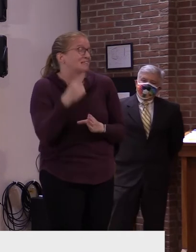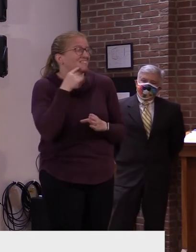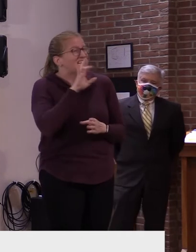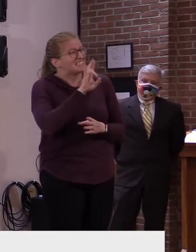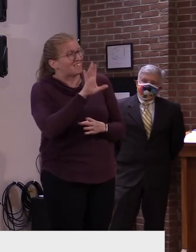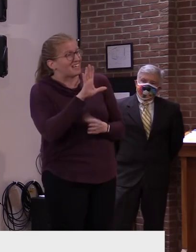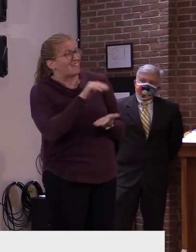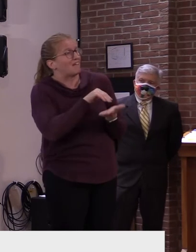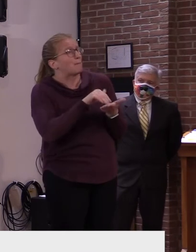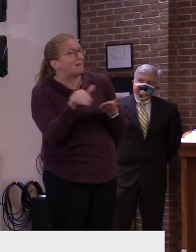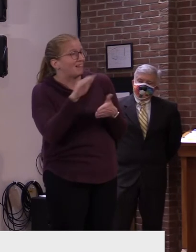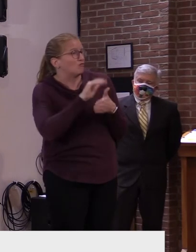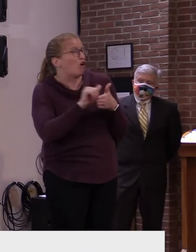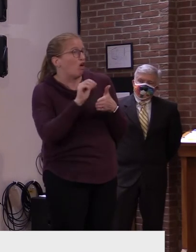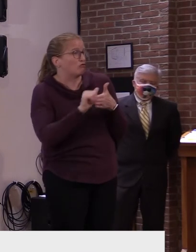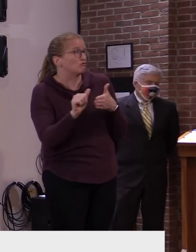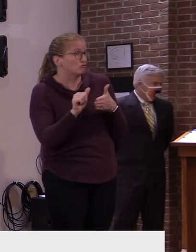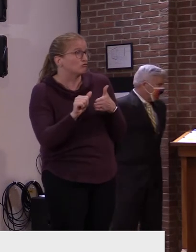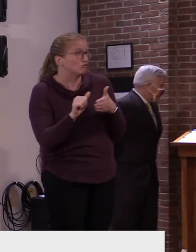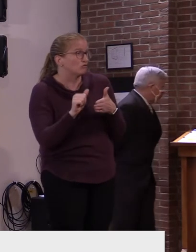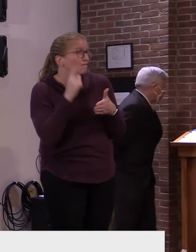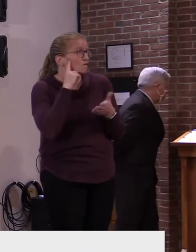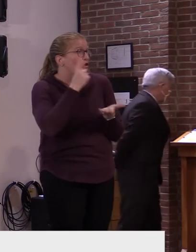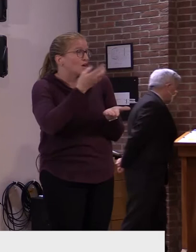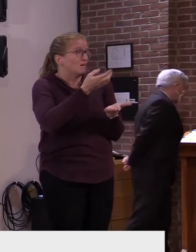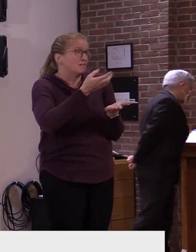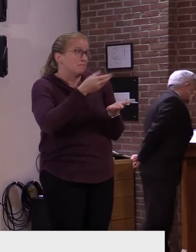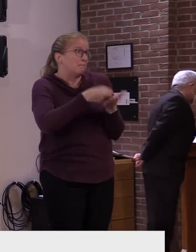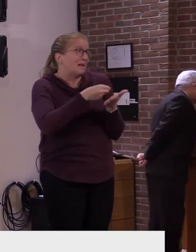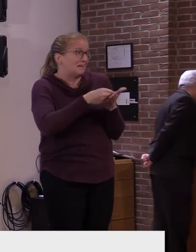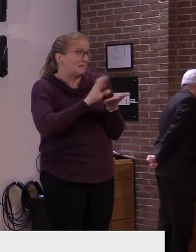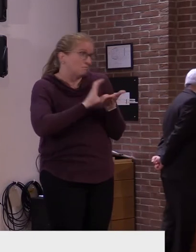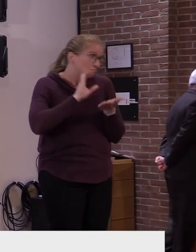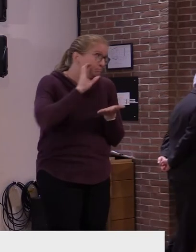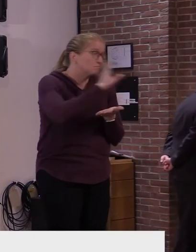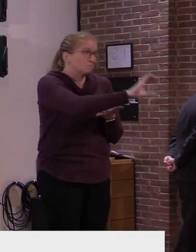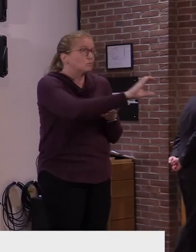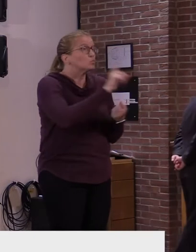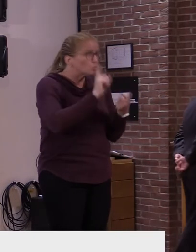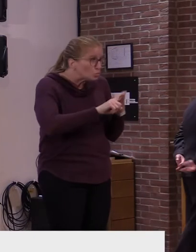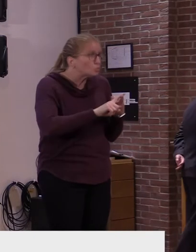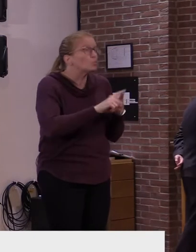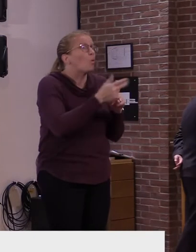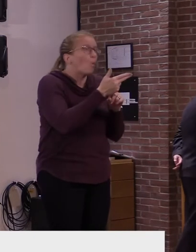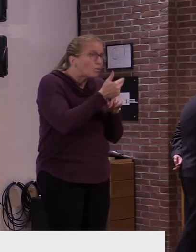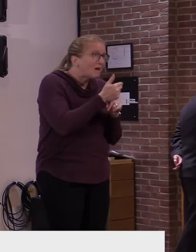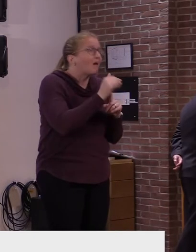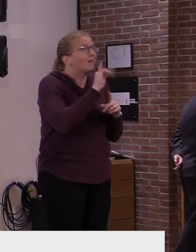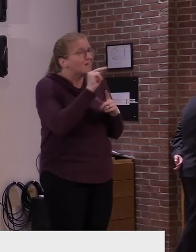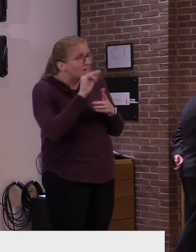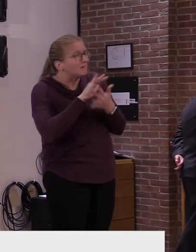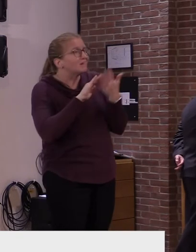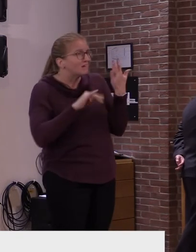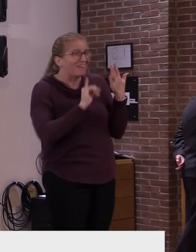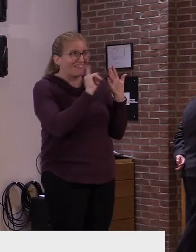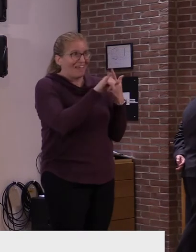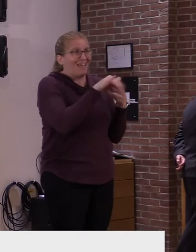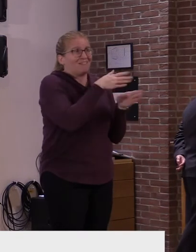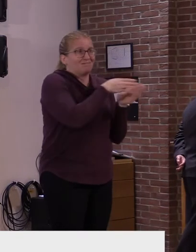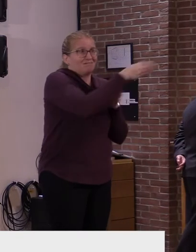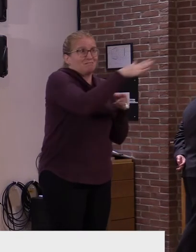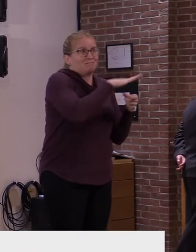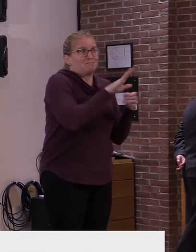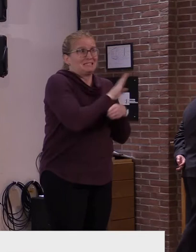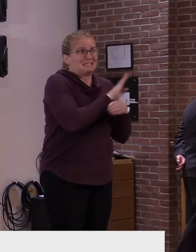economic relief for the for the economic or the the sector in particular because we